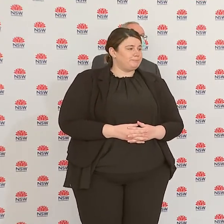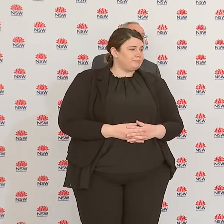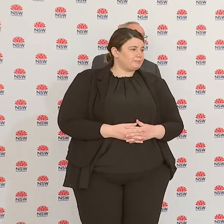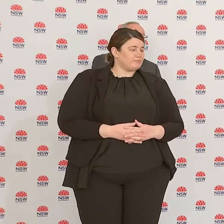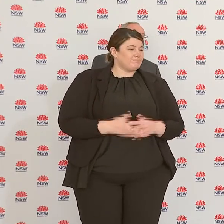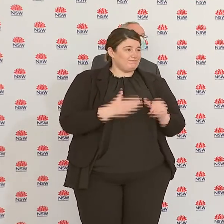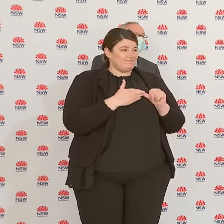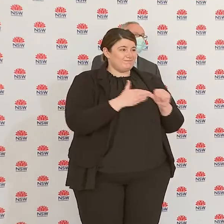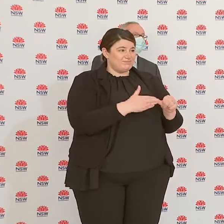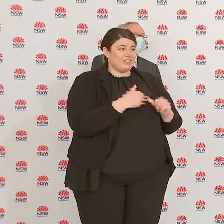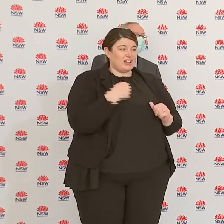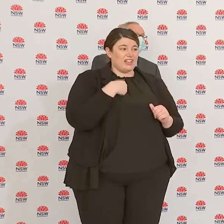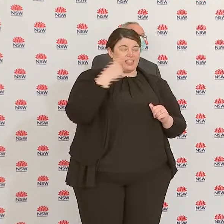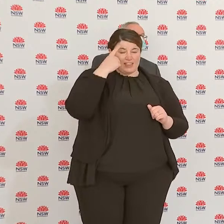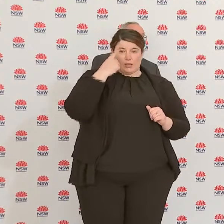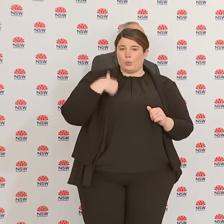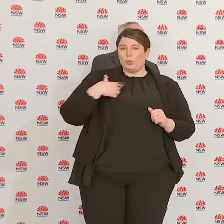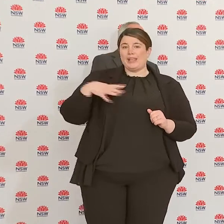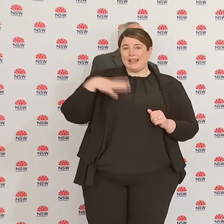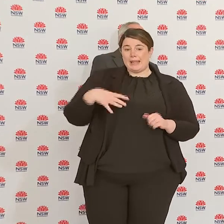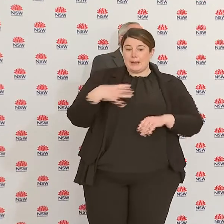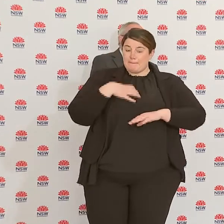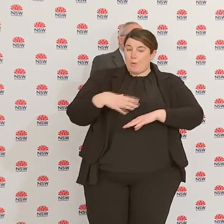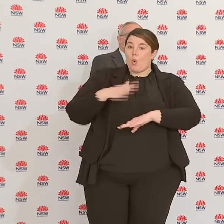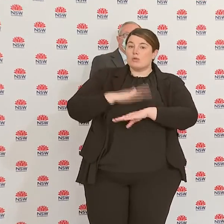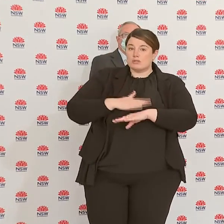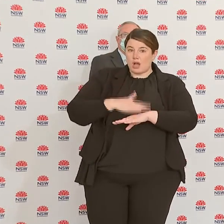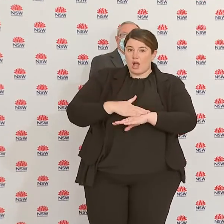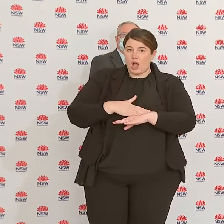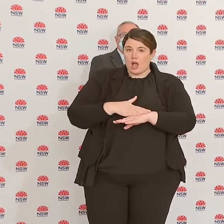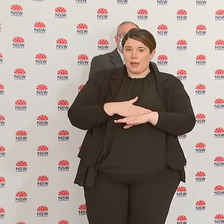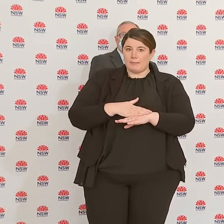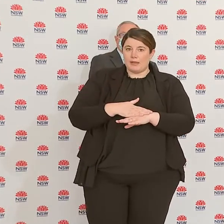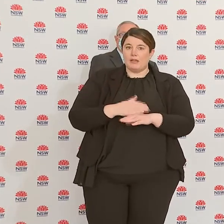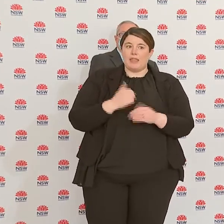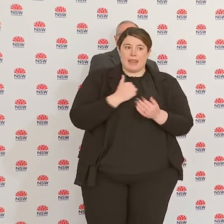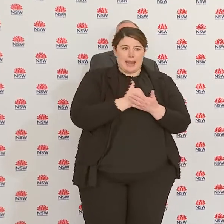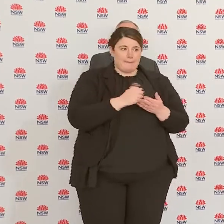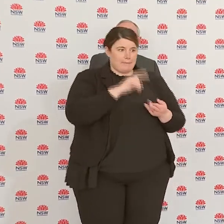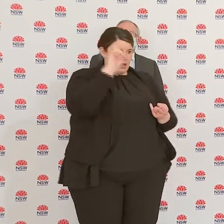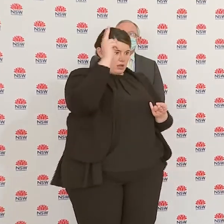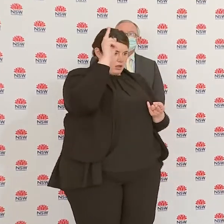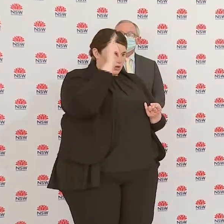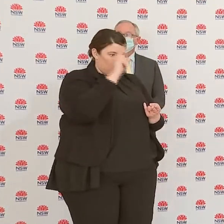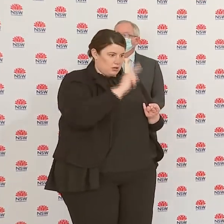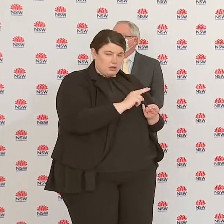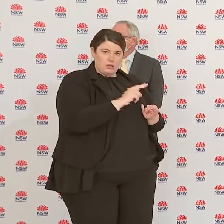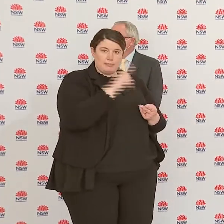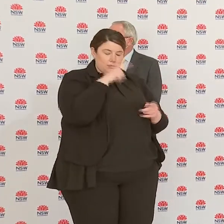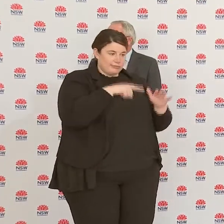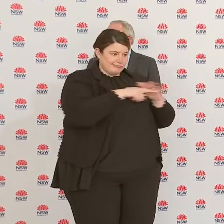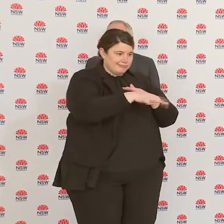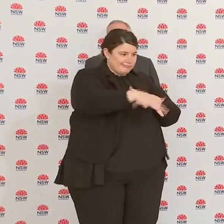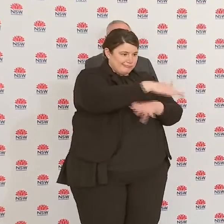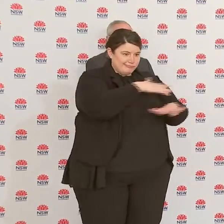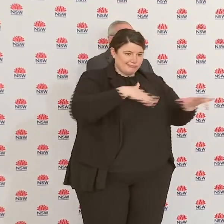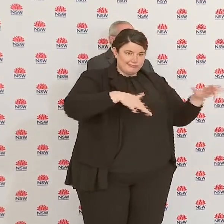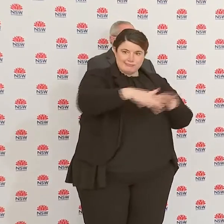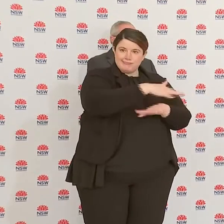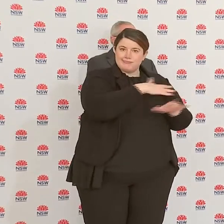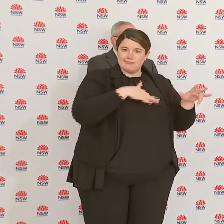that we just need a little bit more time to stabilise and drive down the rates of infection in the